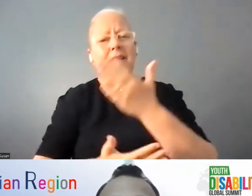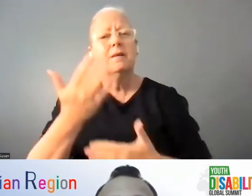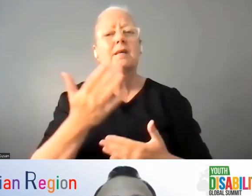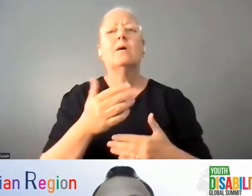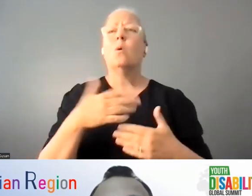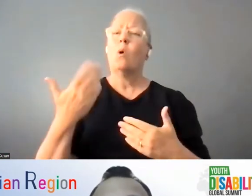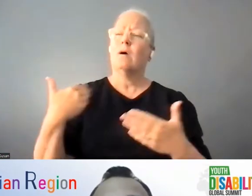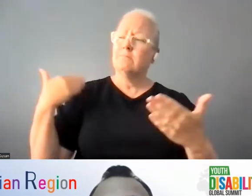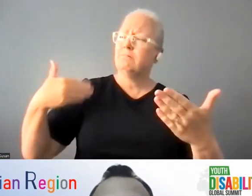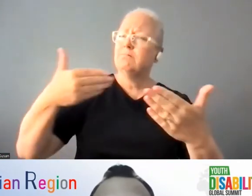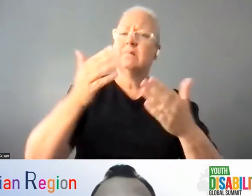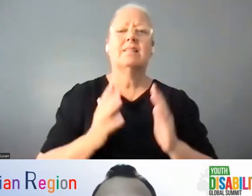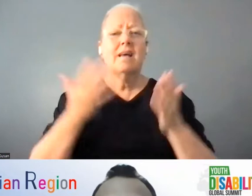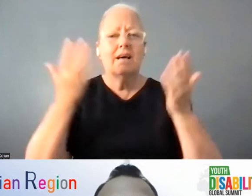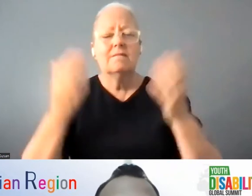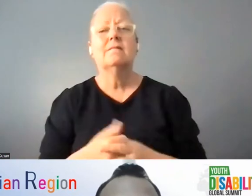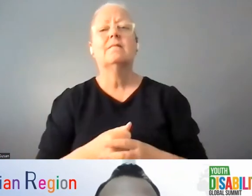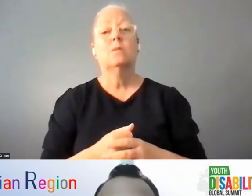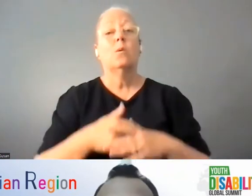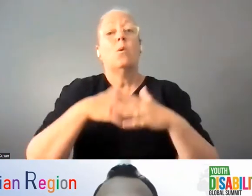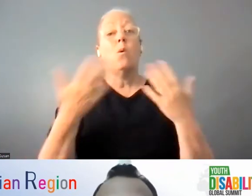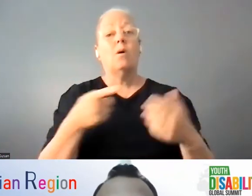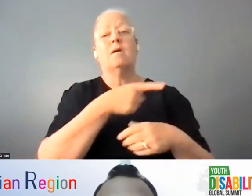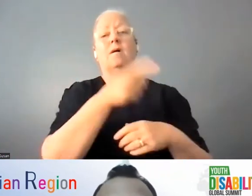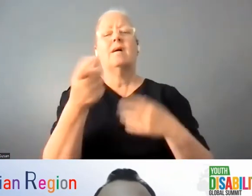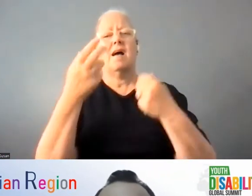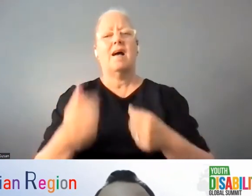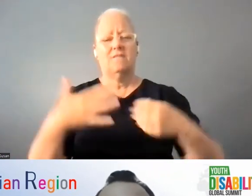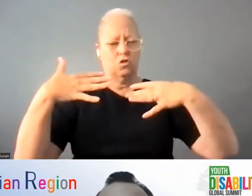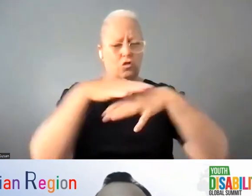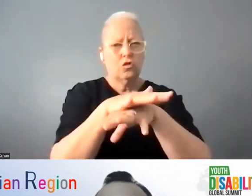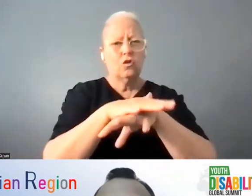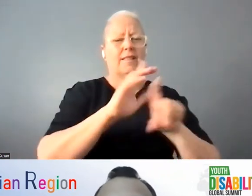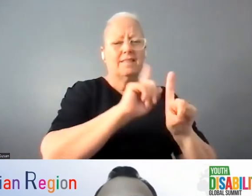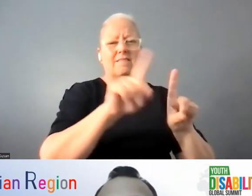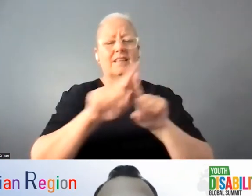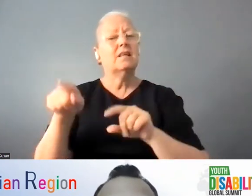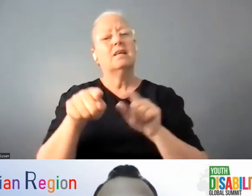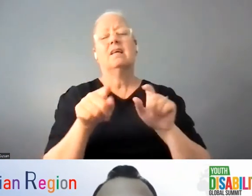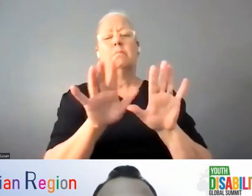psychiatry, and those with intersectional neurodiverse identities are still left behind.